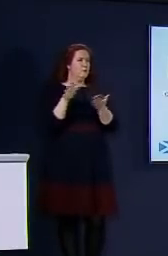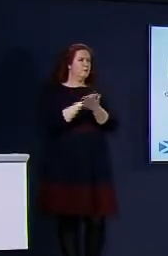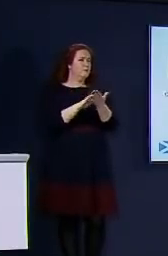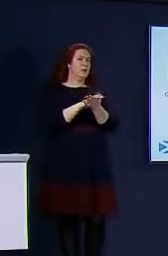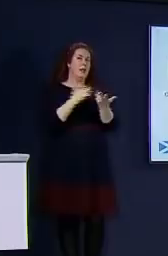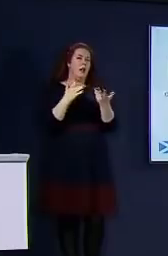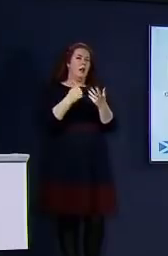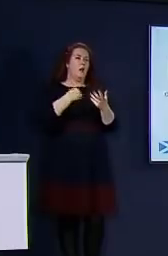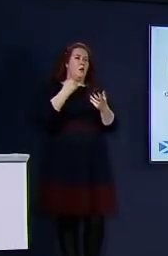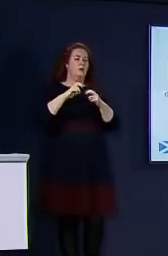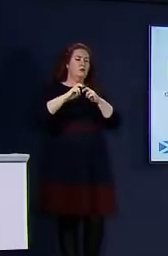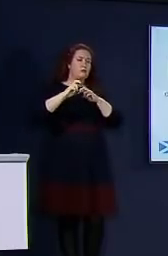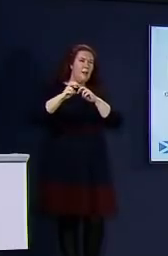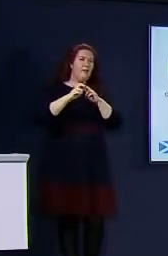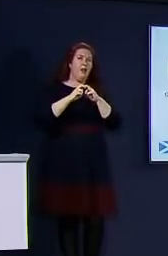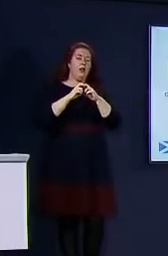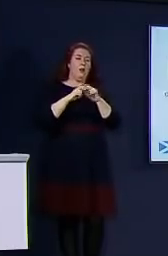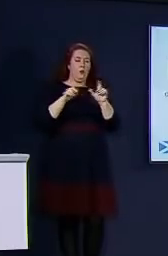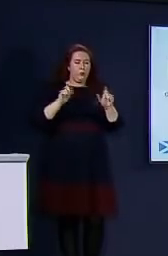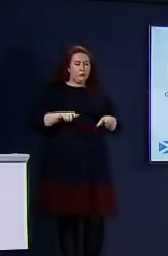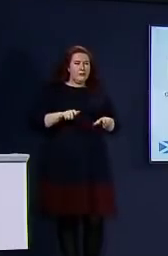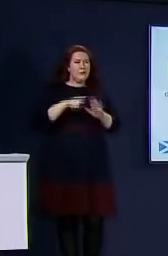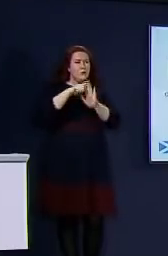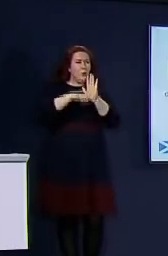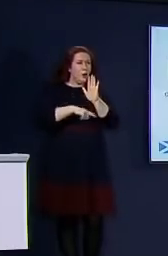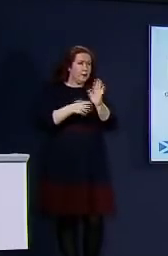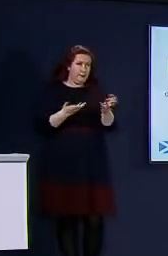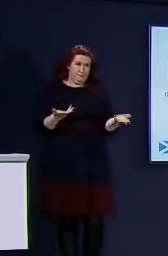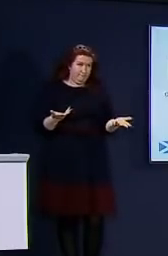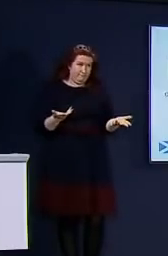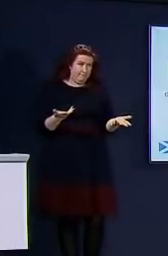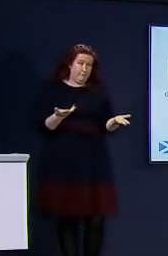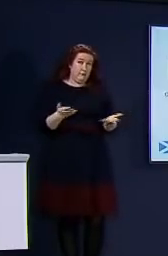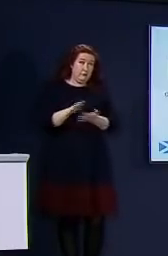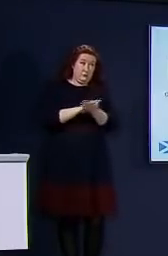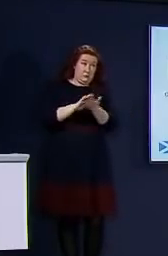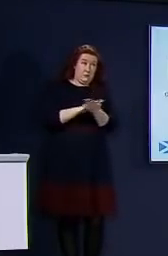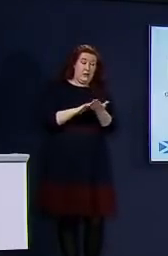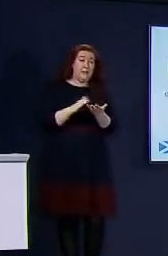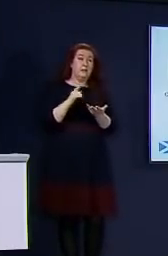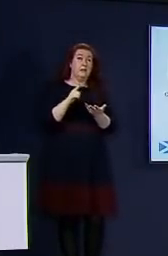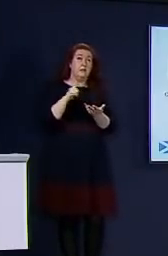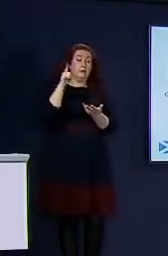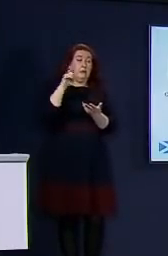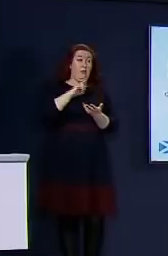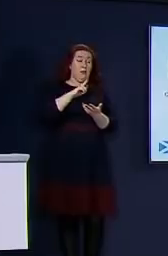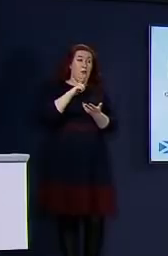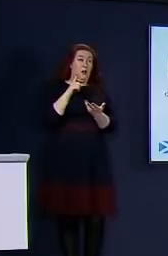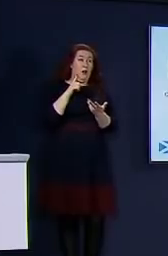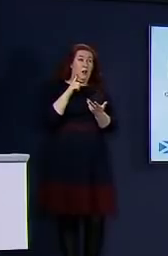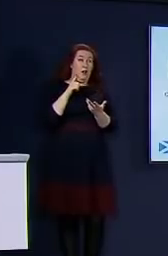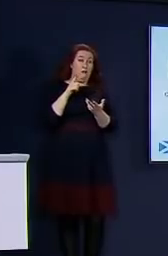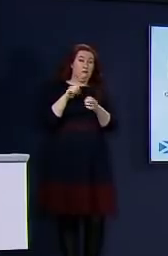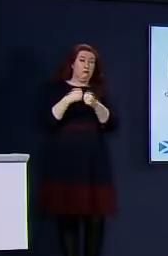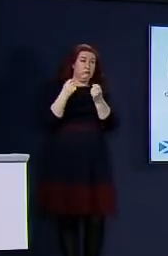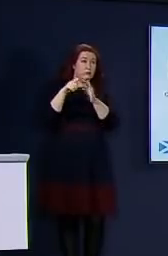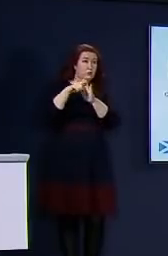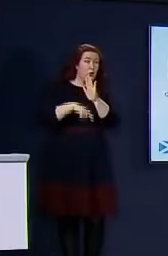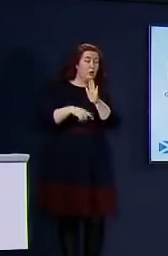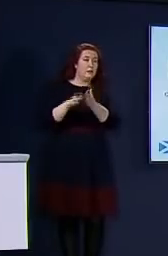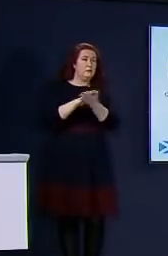that we've had? Are there any established links that have got around any of those rules? And is there anything that you would